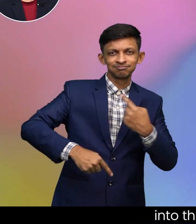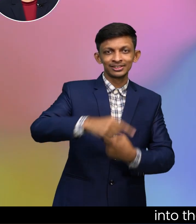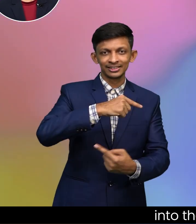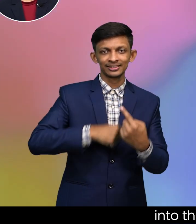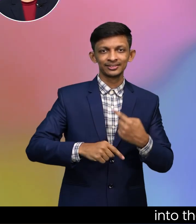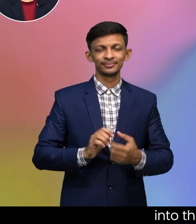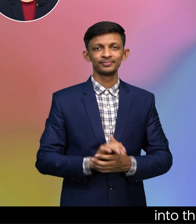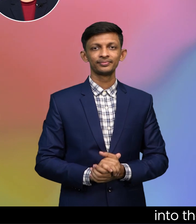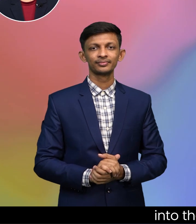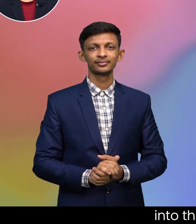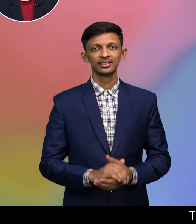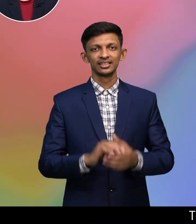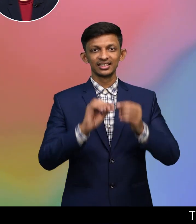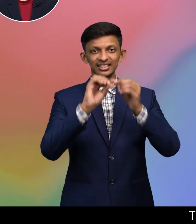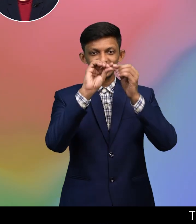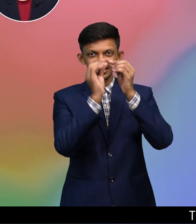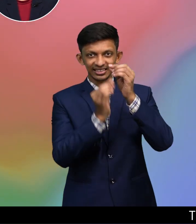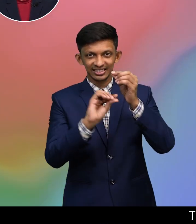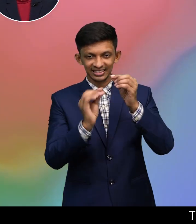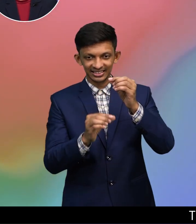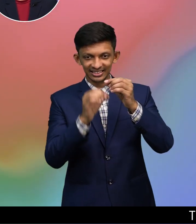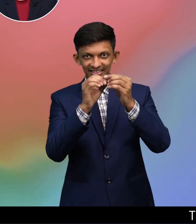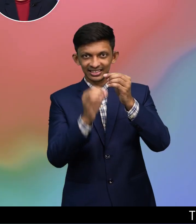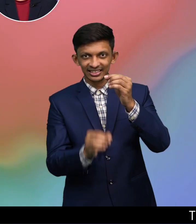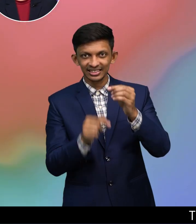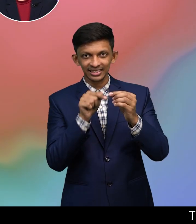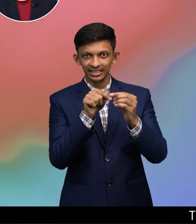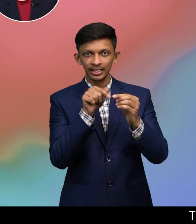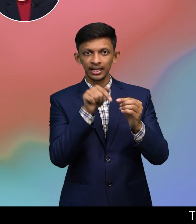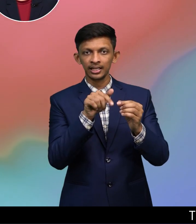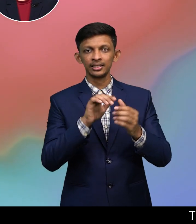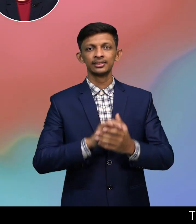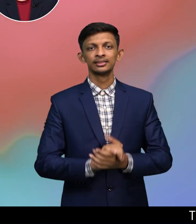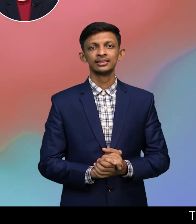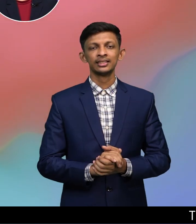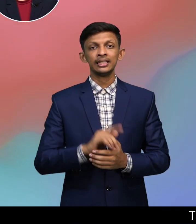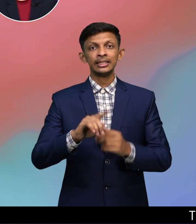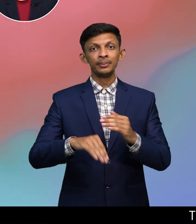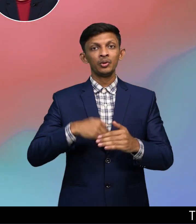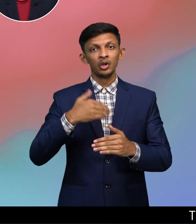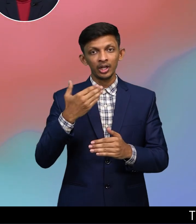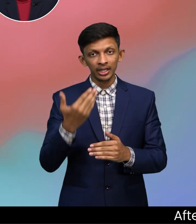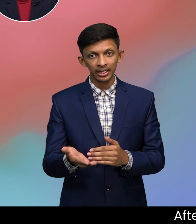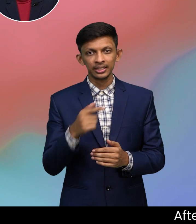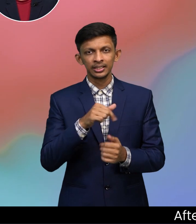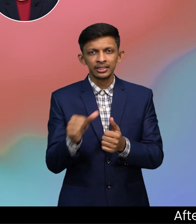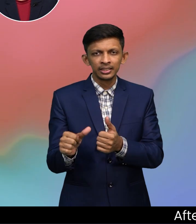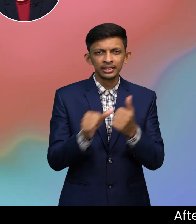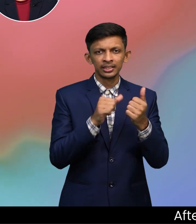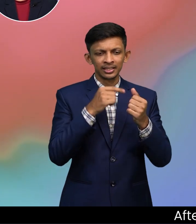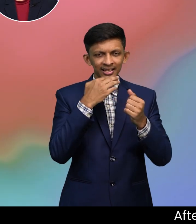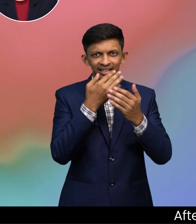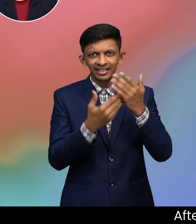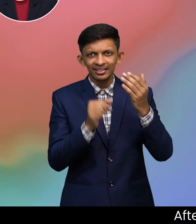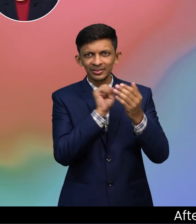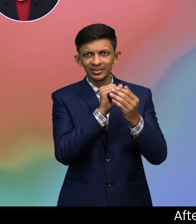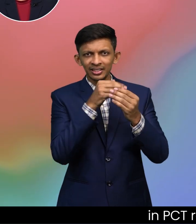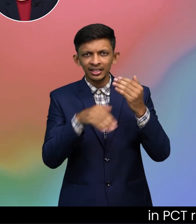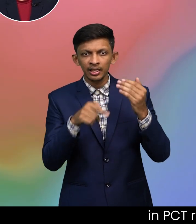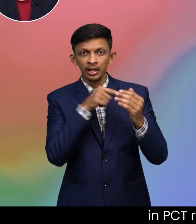composition except the presence of blood cells. It passes into the